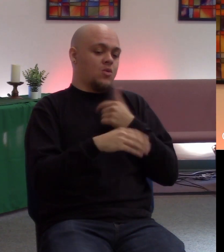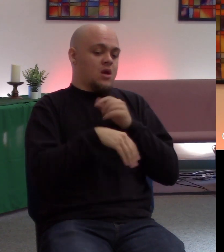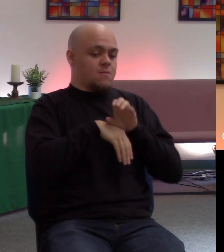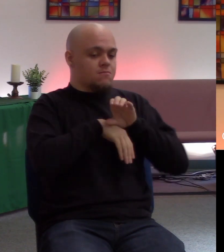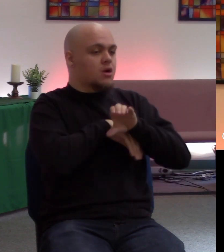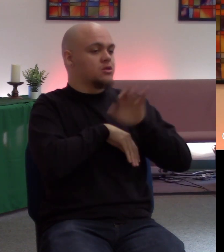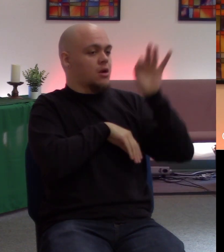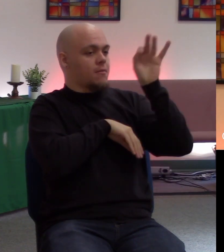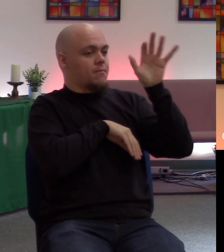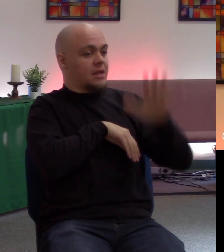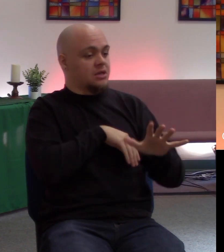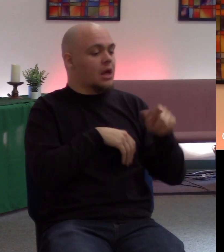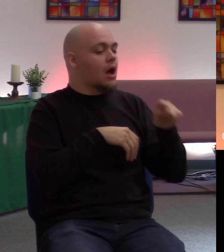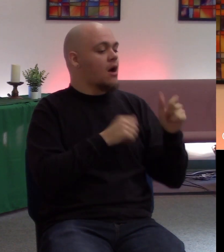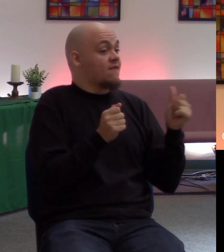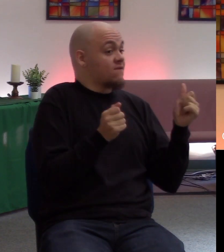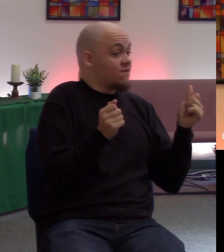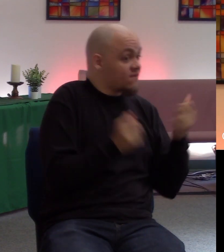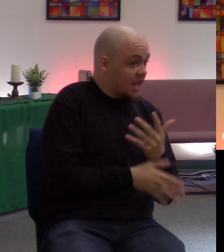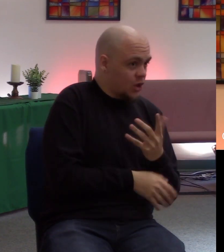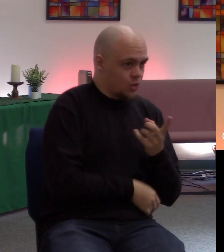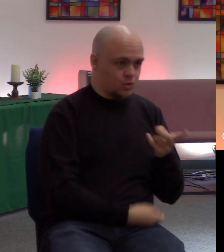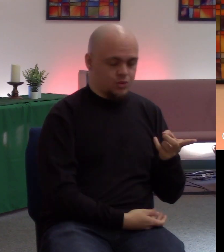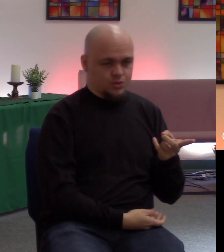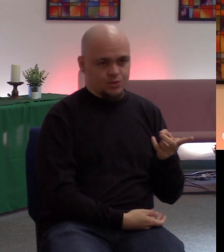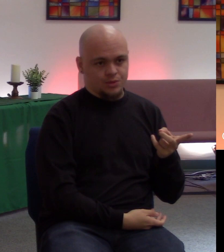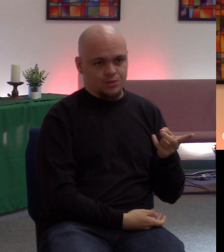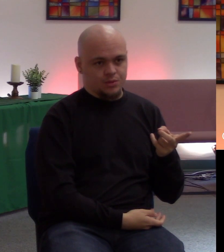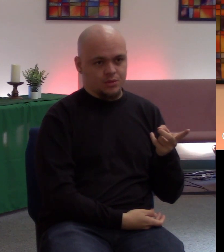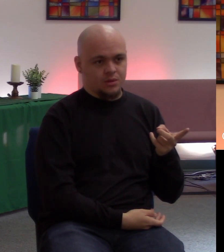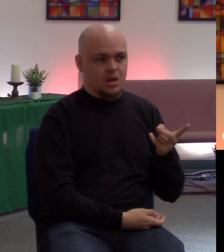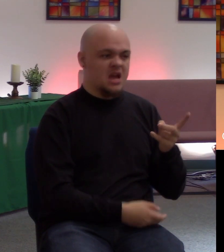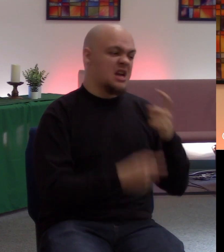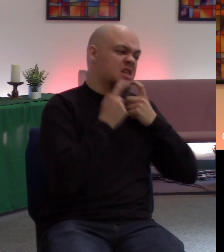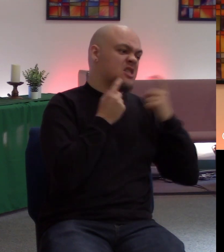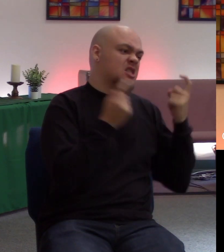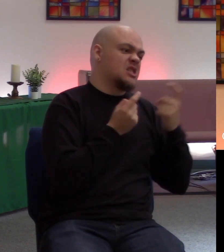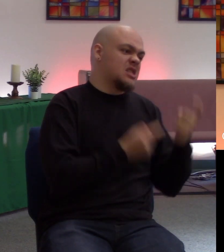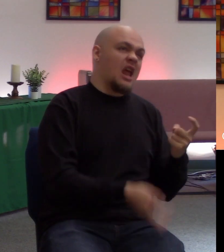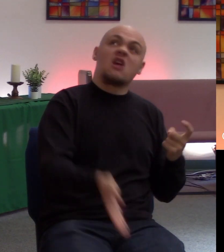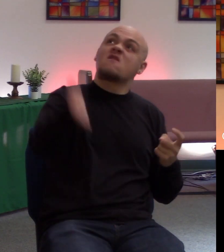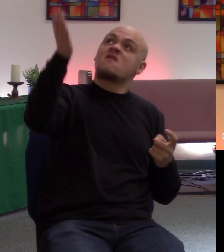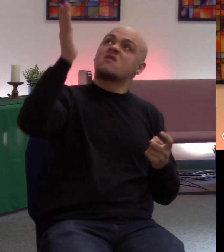we began to push a preaching style of fear.